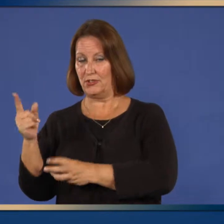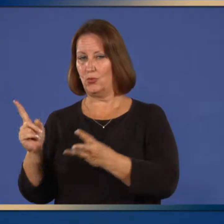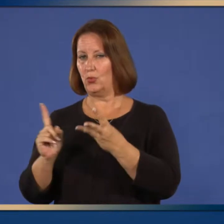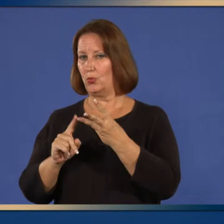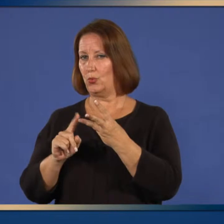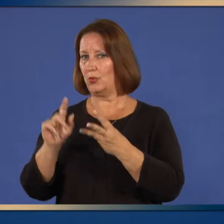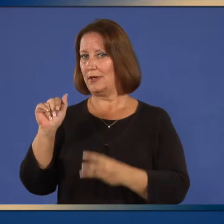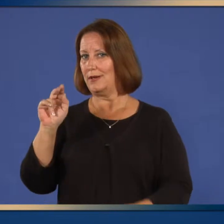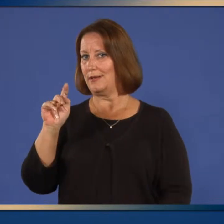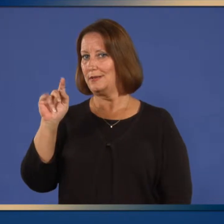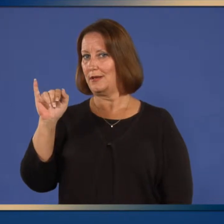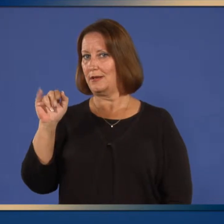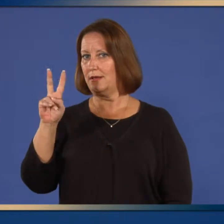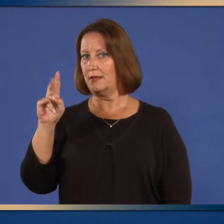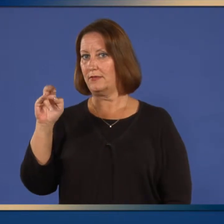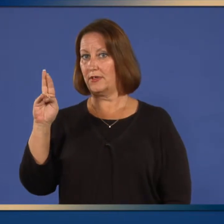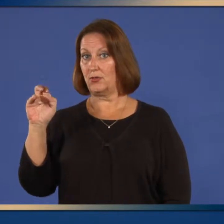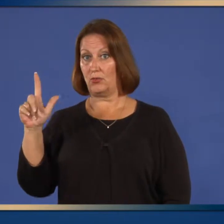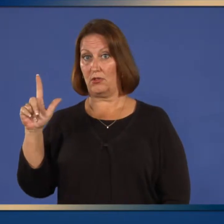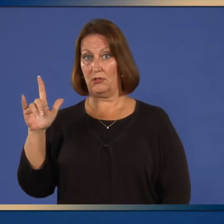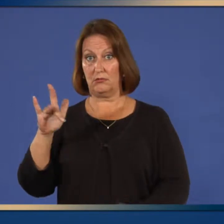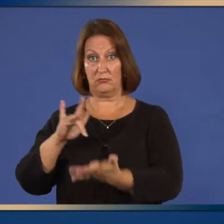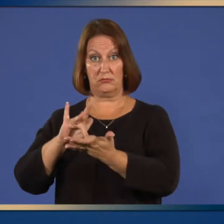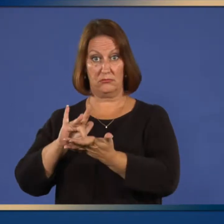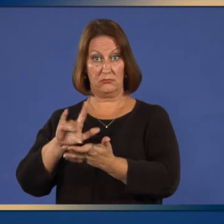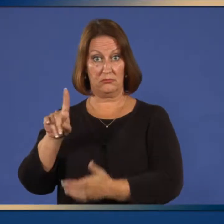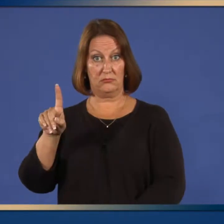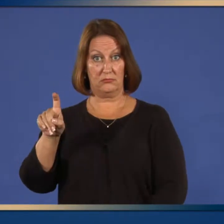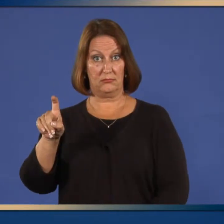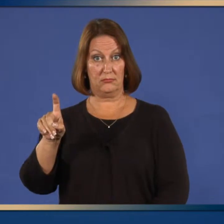or an antiviral drug?